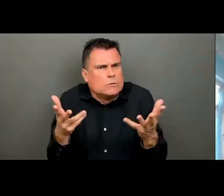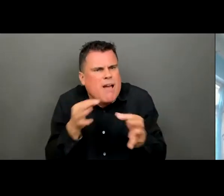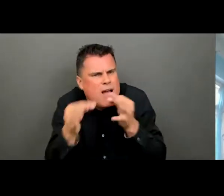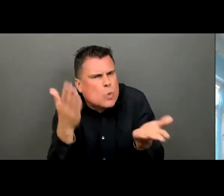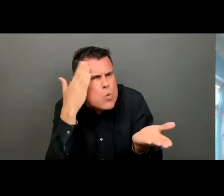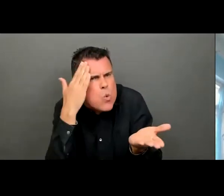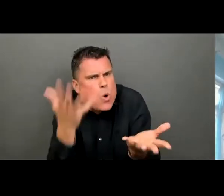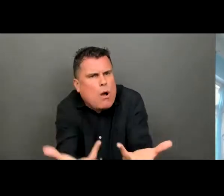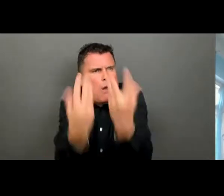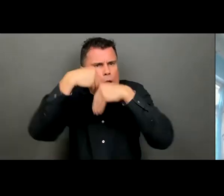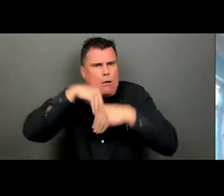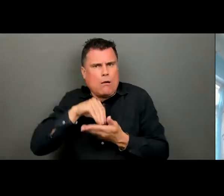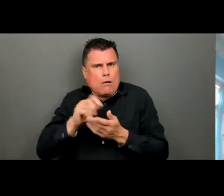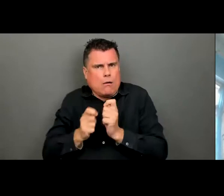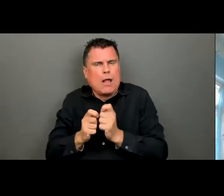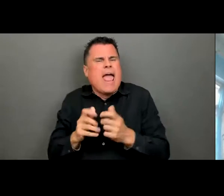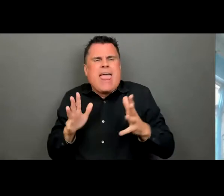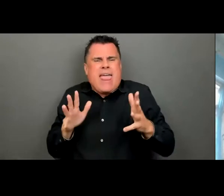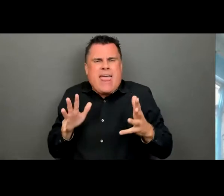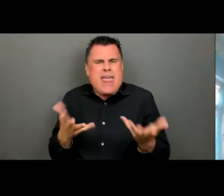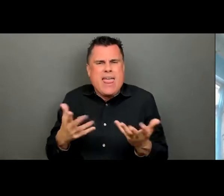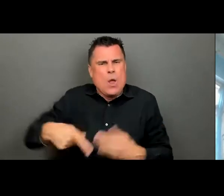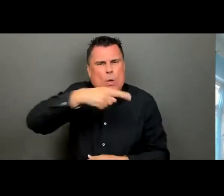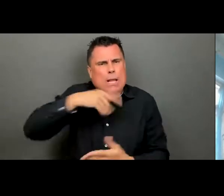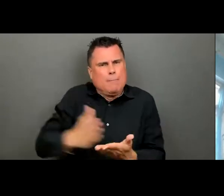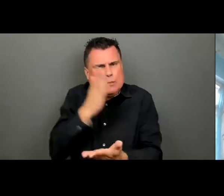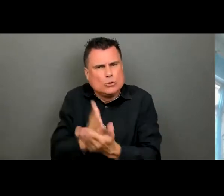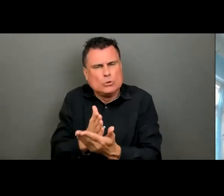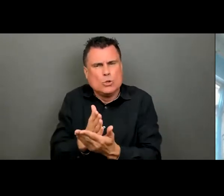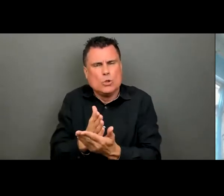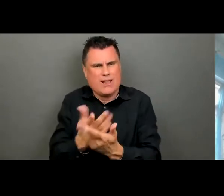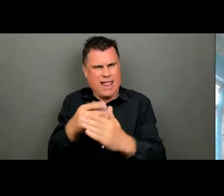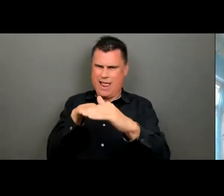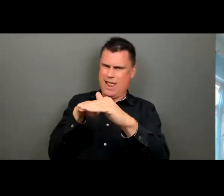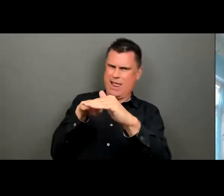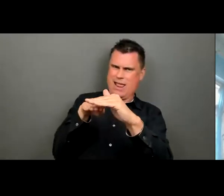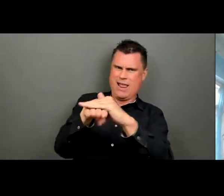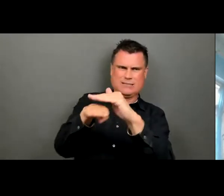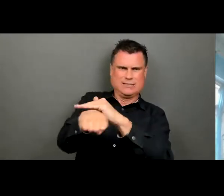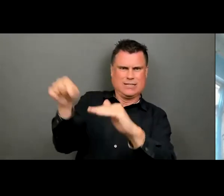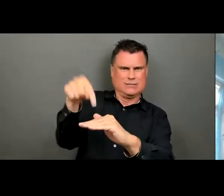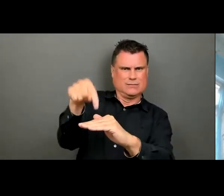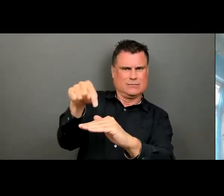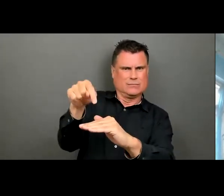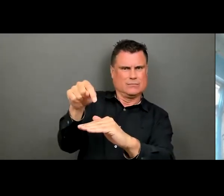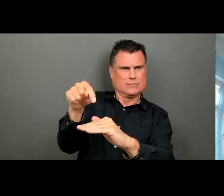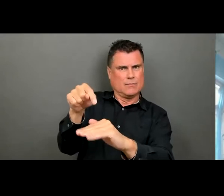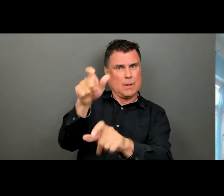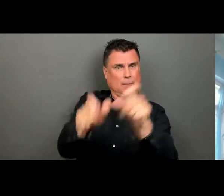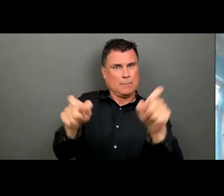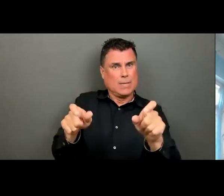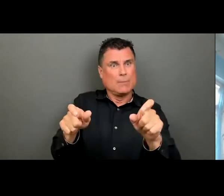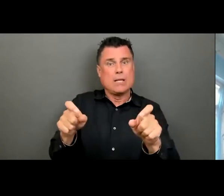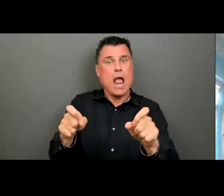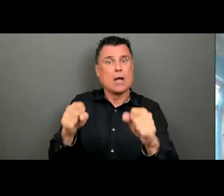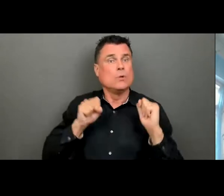strengthen or make the accessible routes towards the safer places so that those early warning systems based on